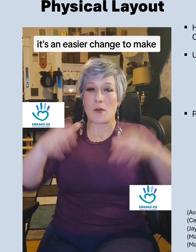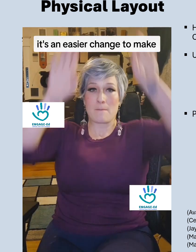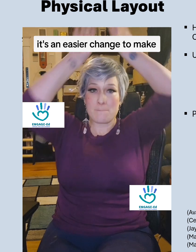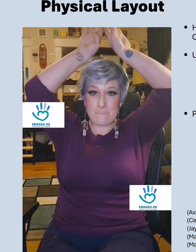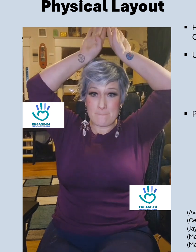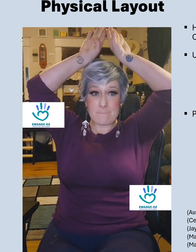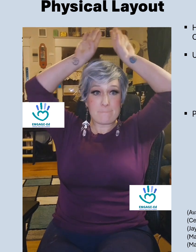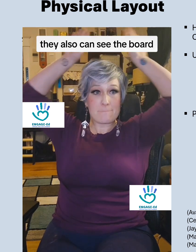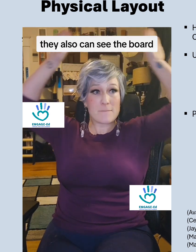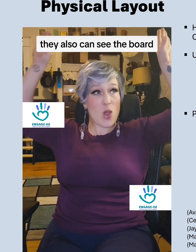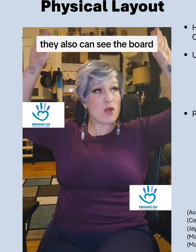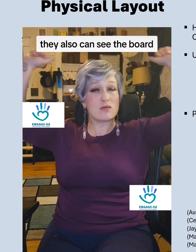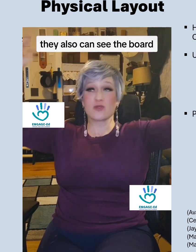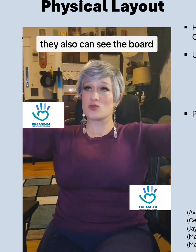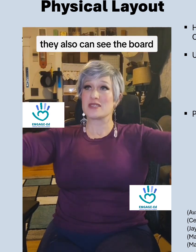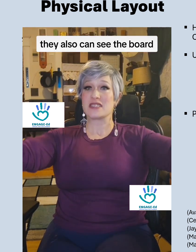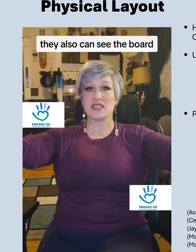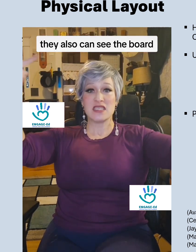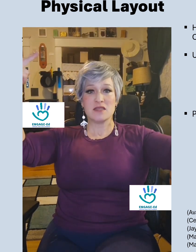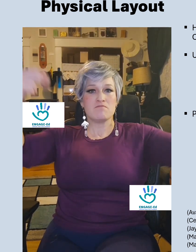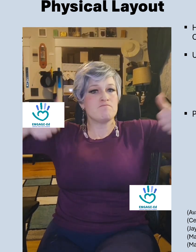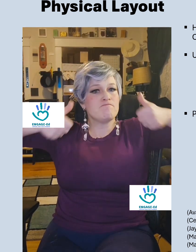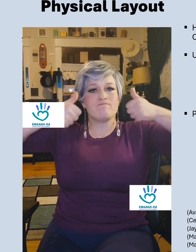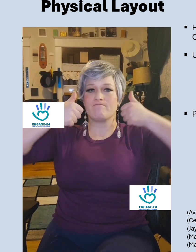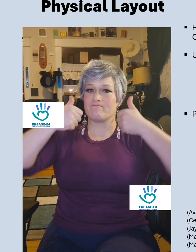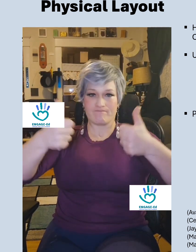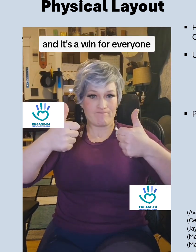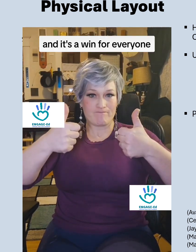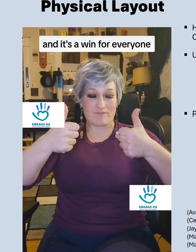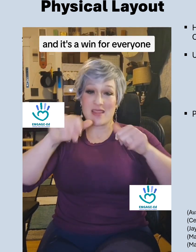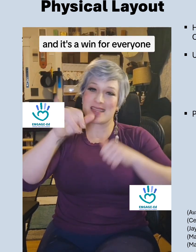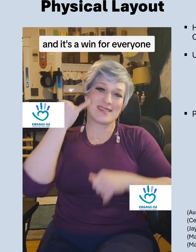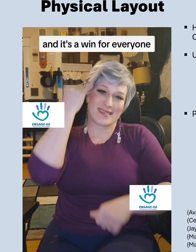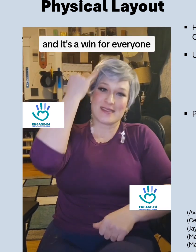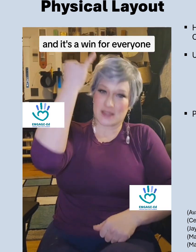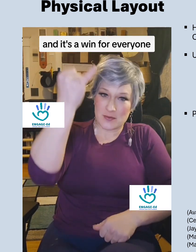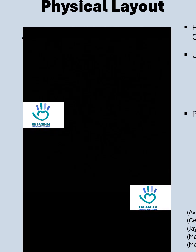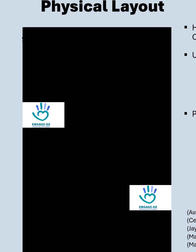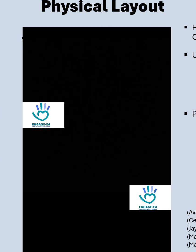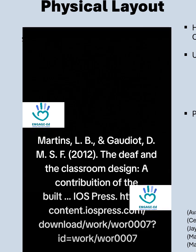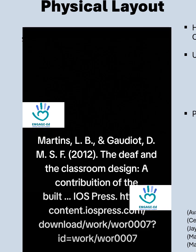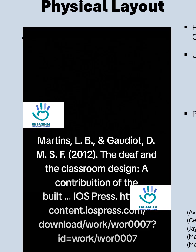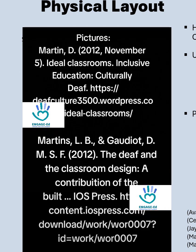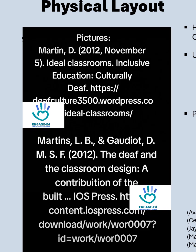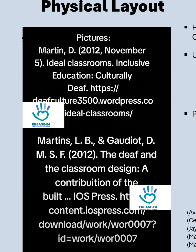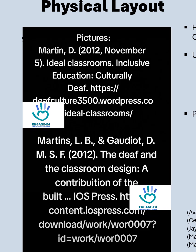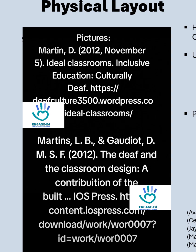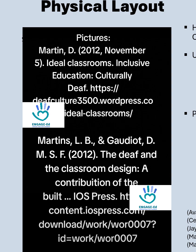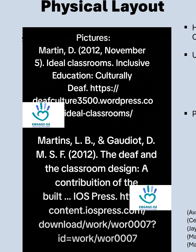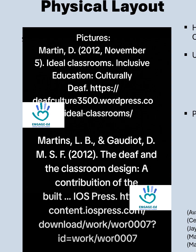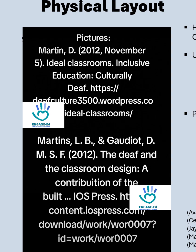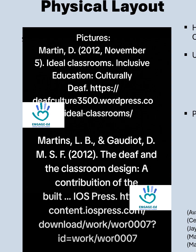make. They also can see the board, and it's a win for everyone.